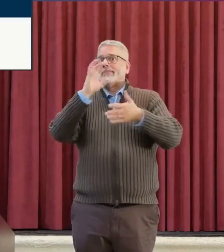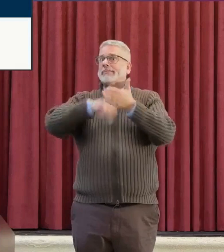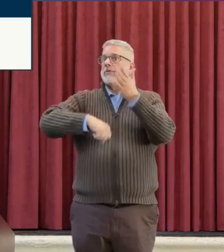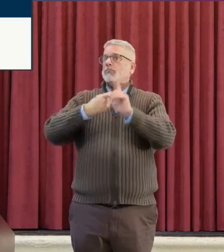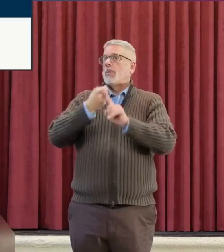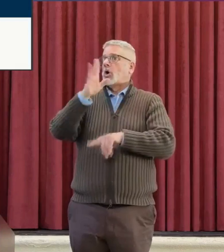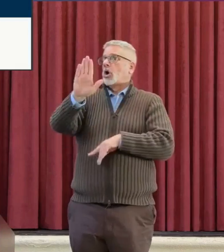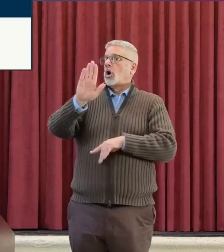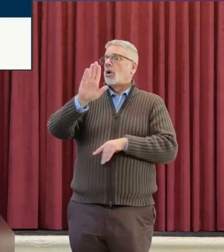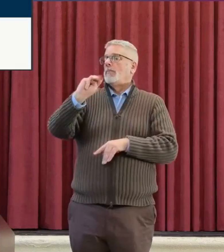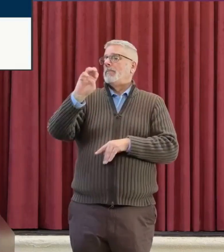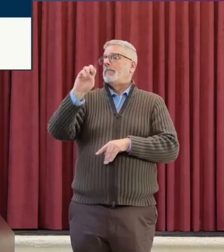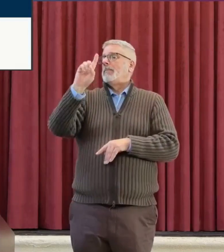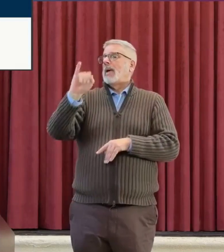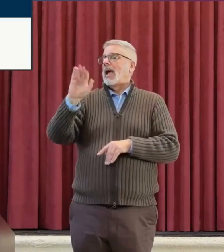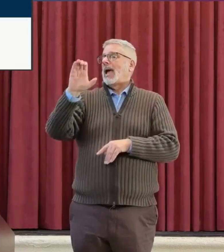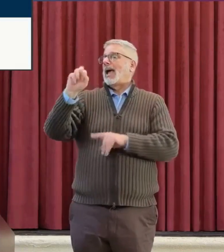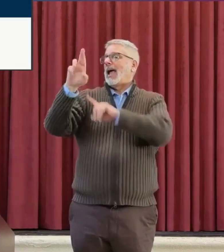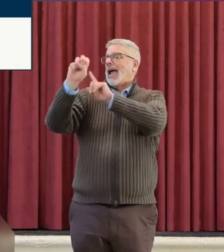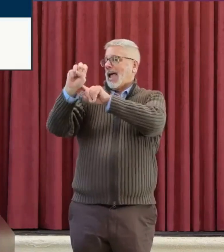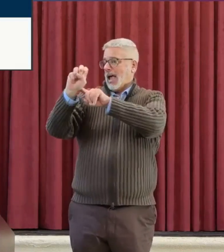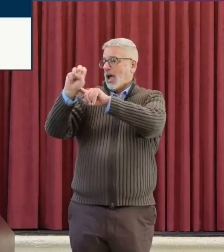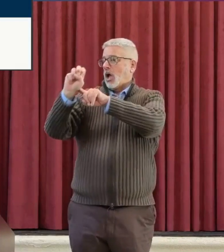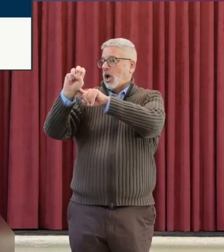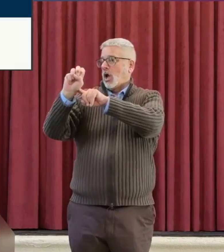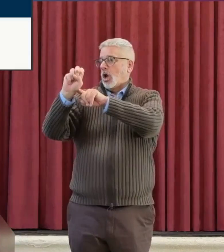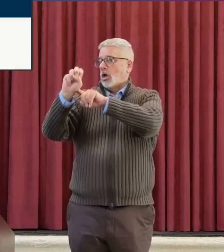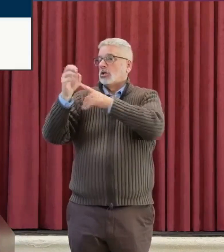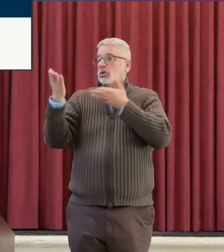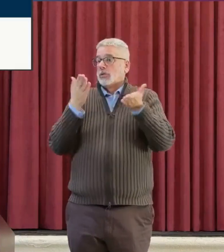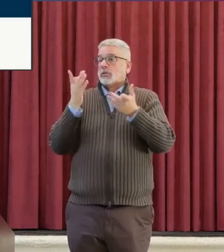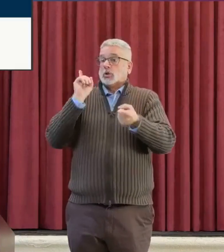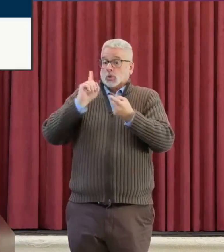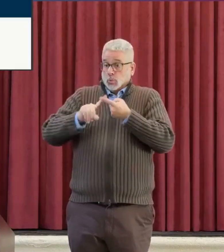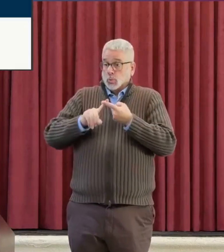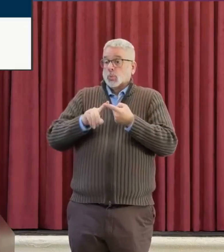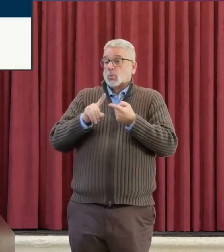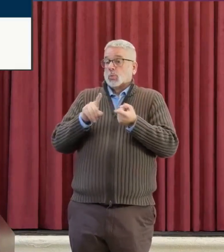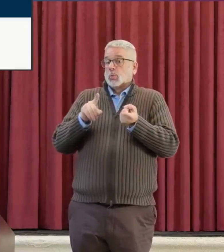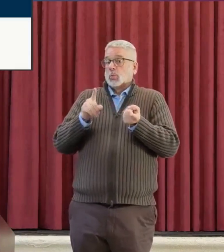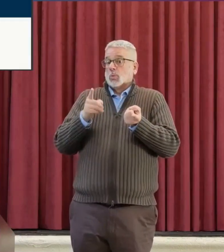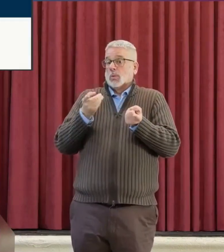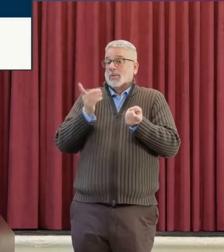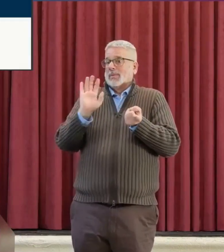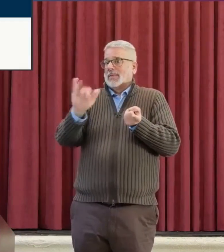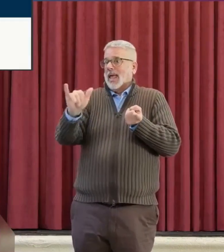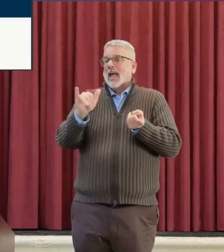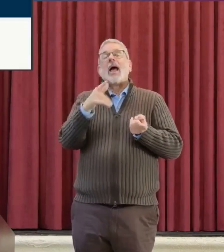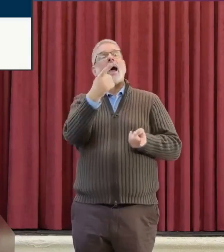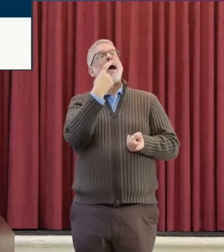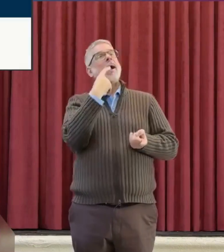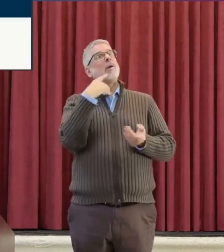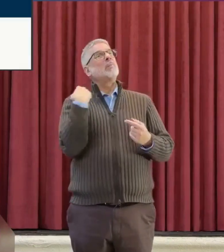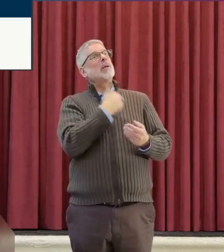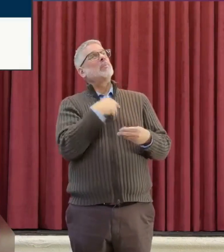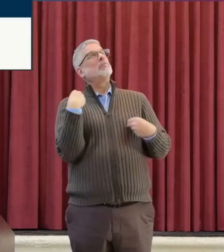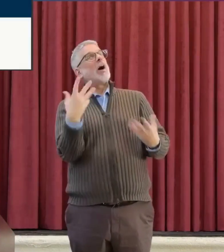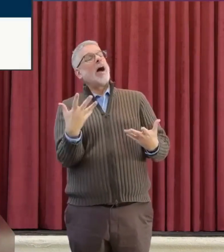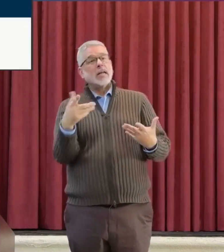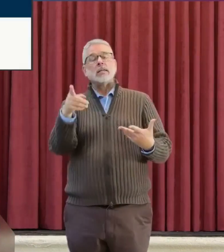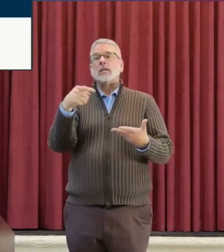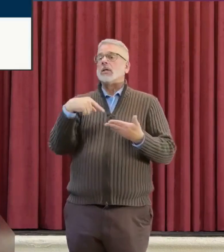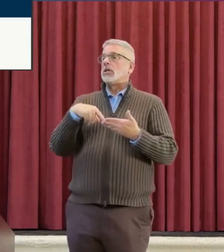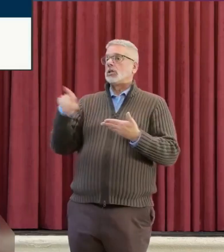if anybody's charging any services that they said they provided to